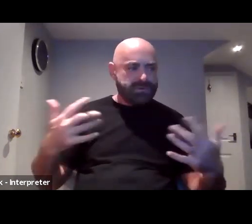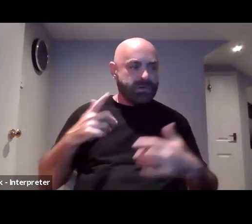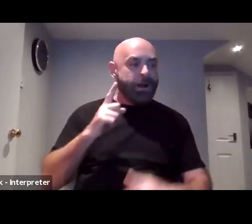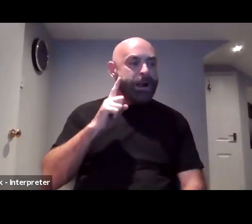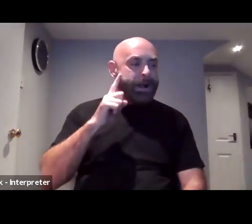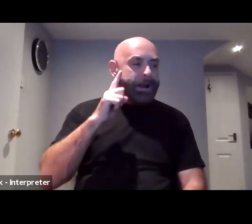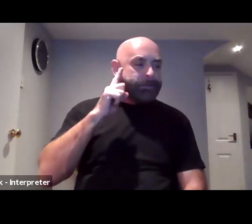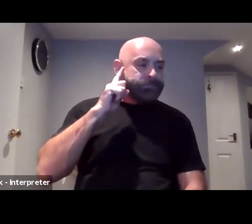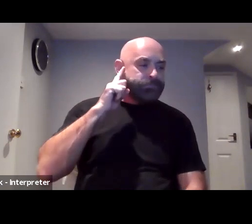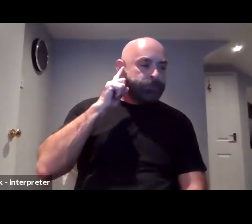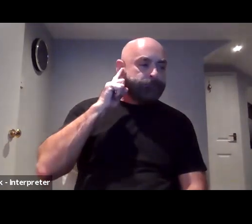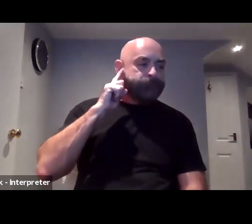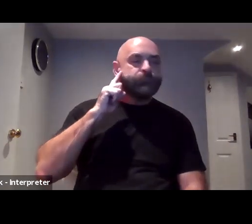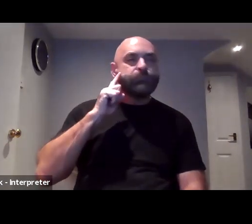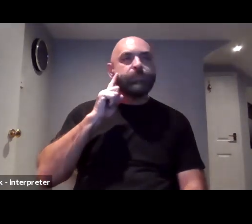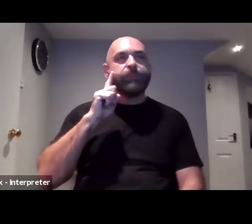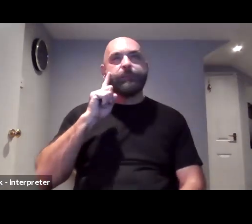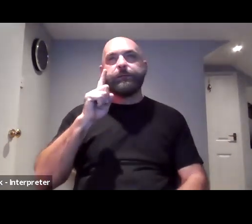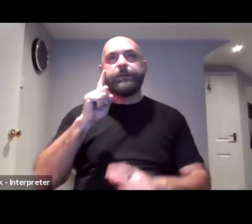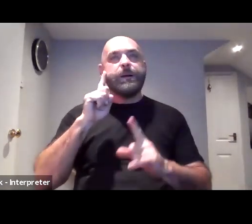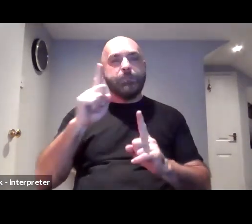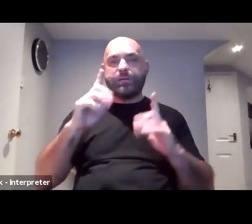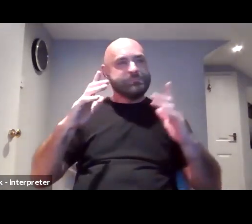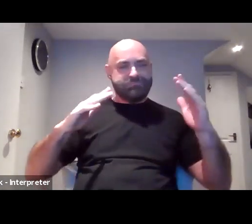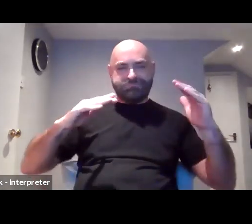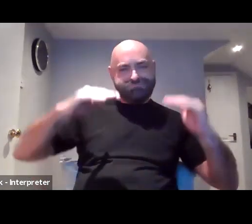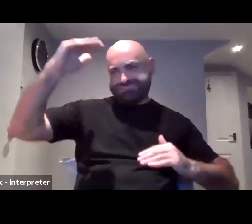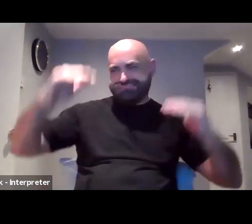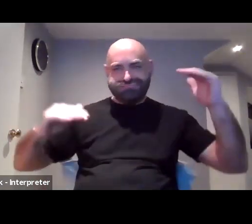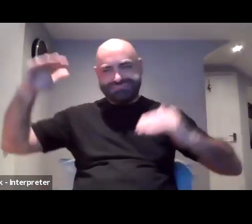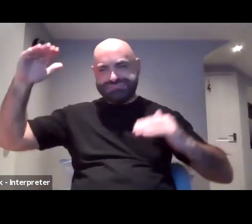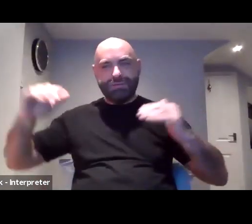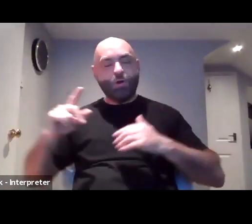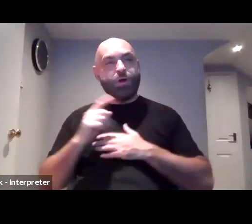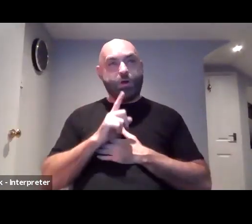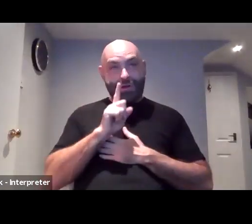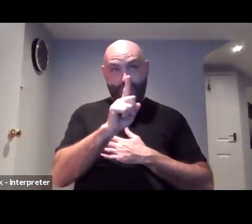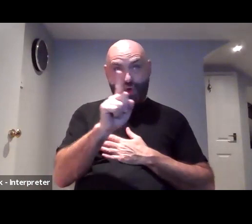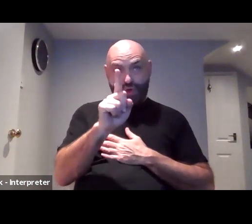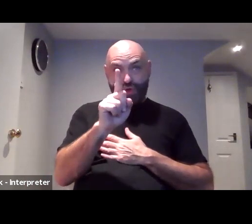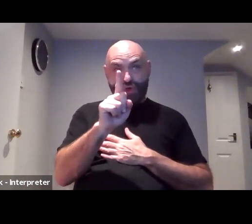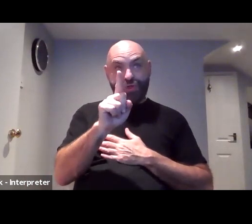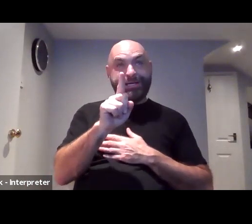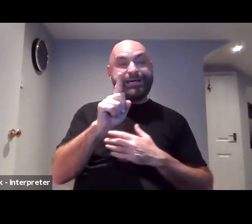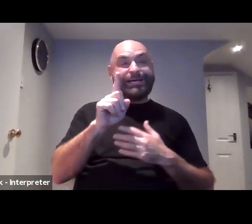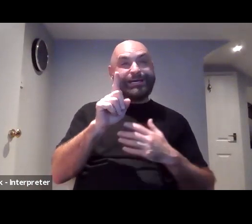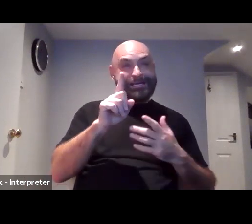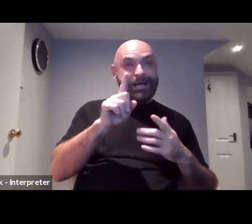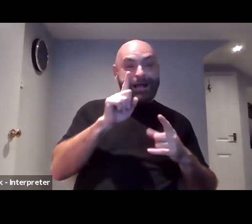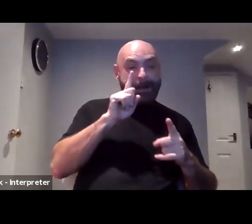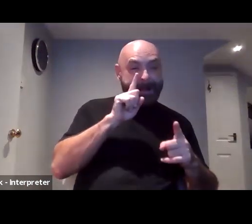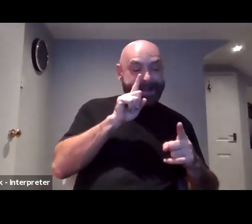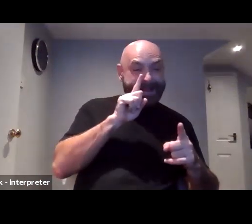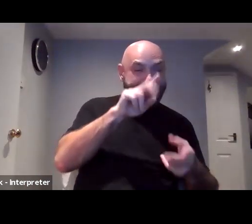far from equally distributed in the population. If we look least deprived, most